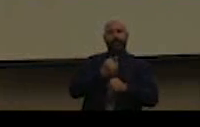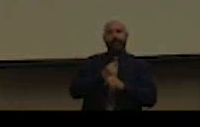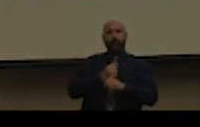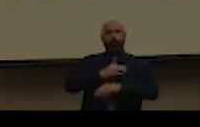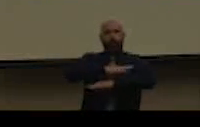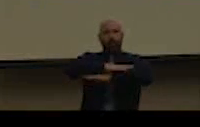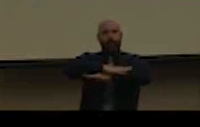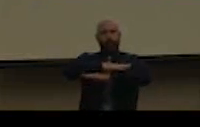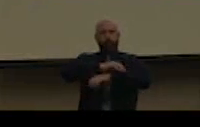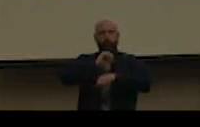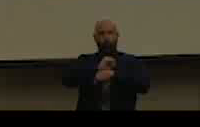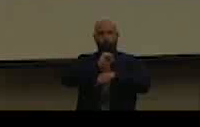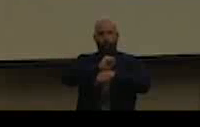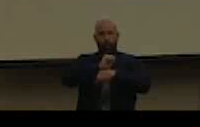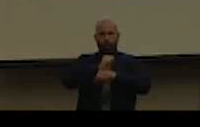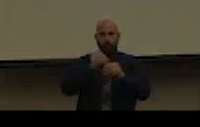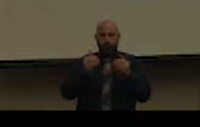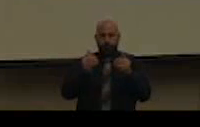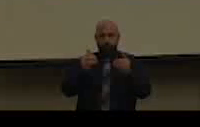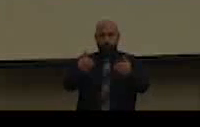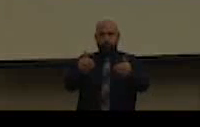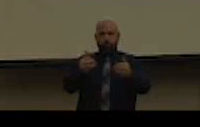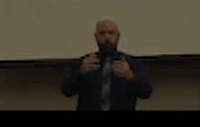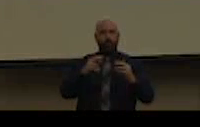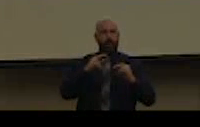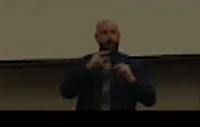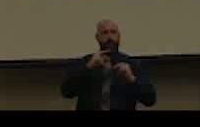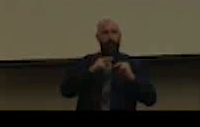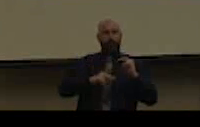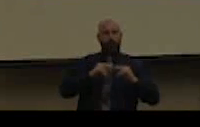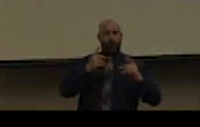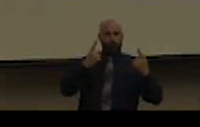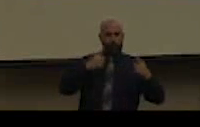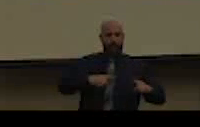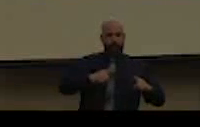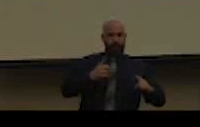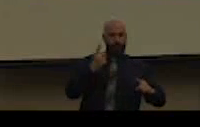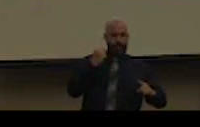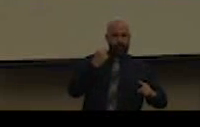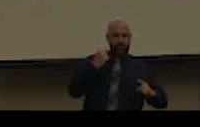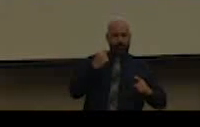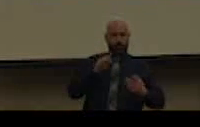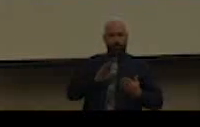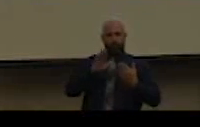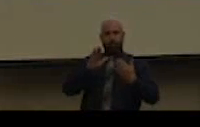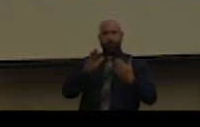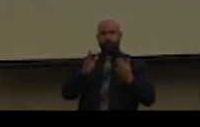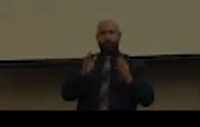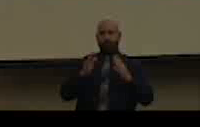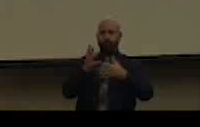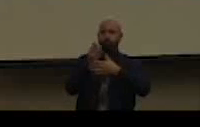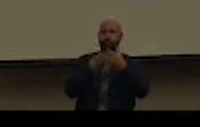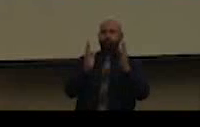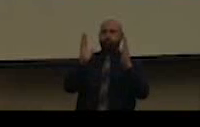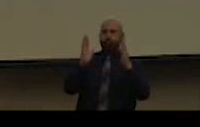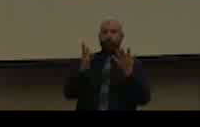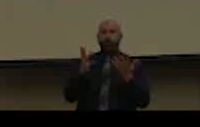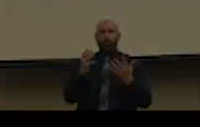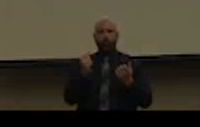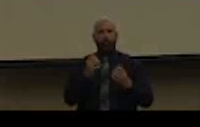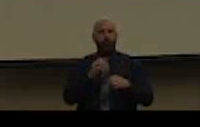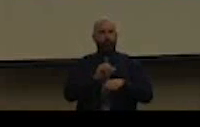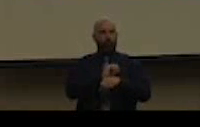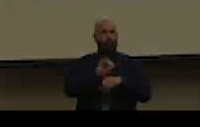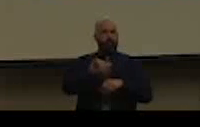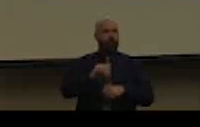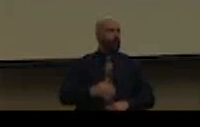year, addressing gaps that still exist, and you know, want to learn from this group today so we shape the rest of the meetings correctly. Sure. I'll